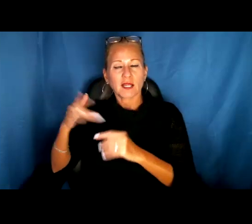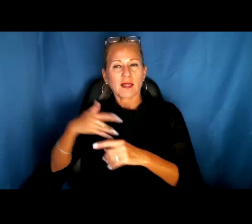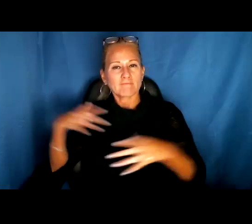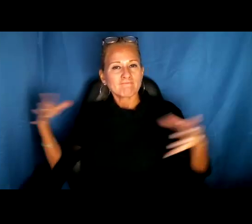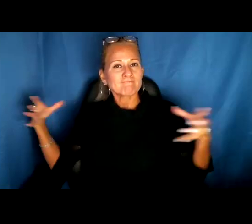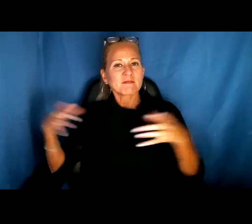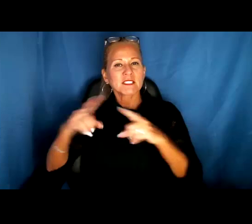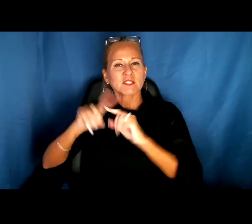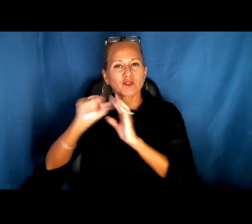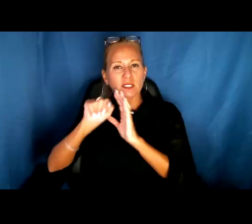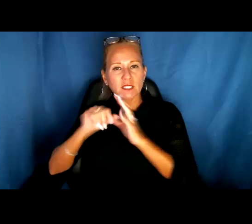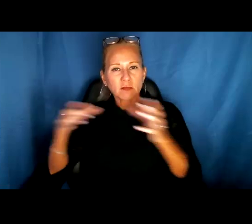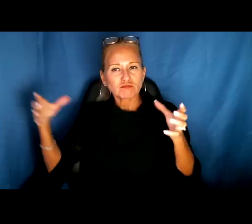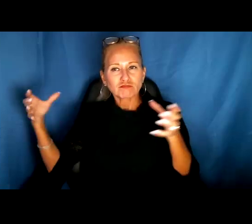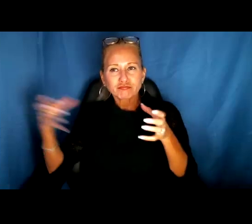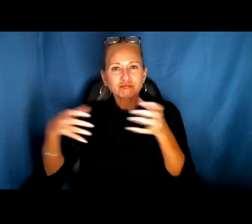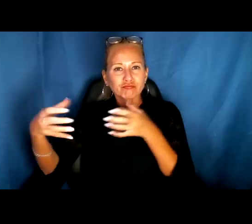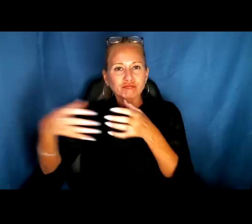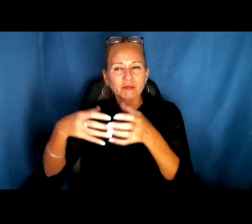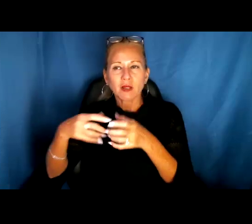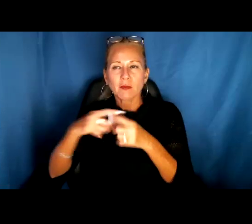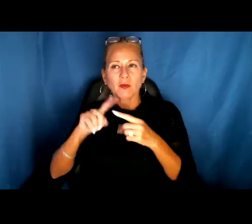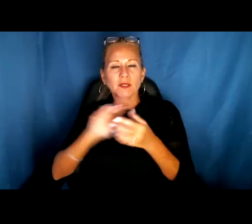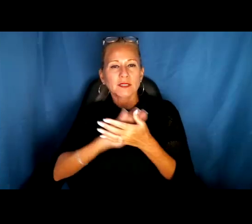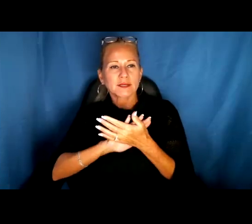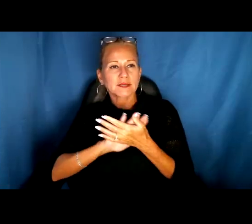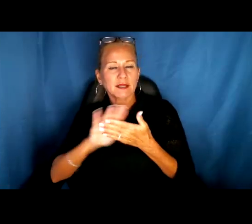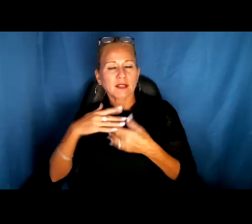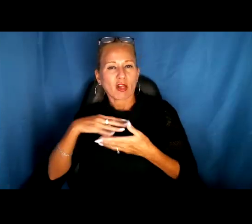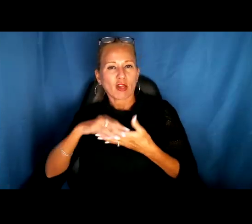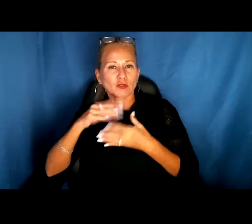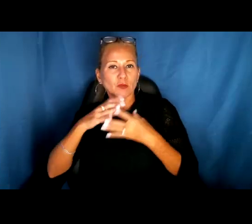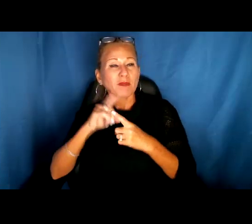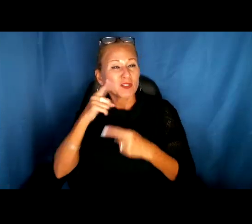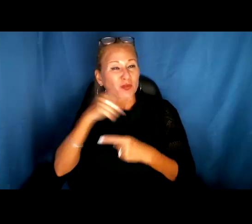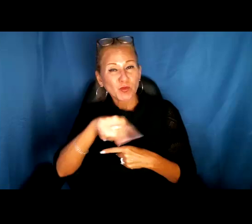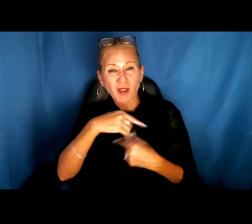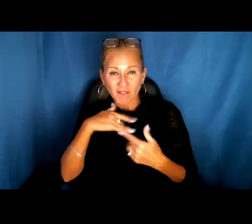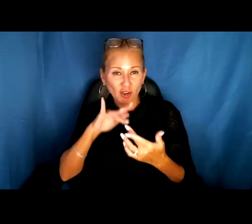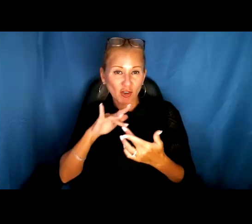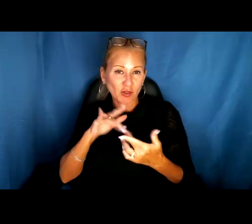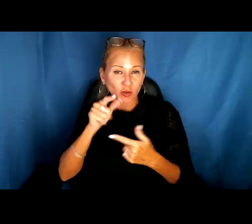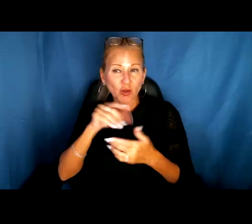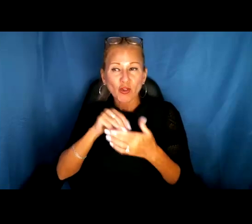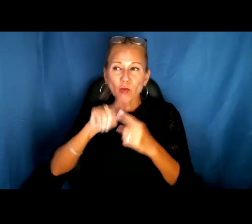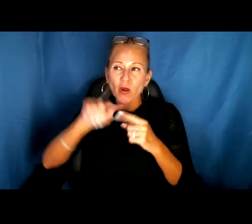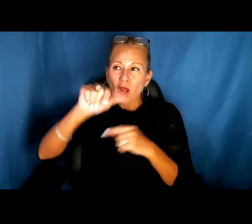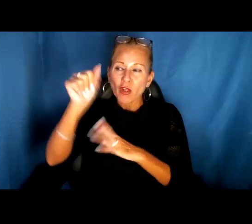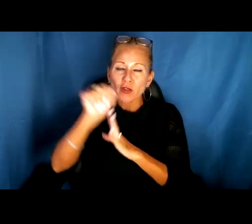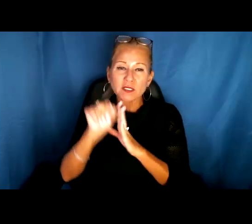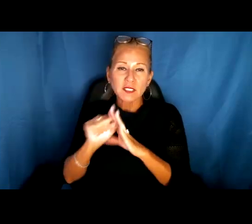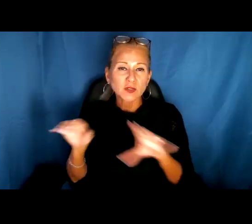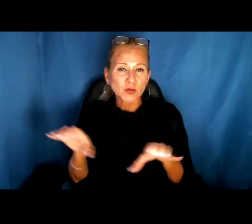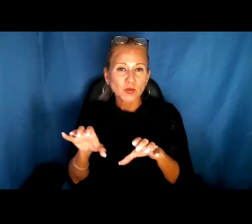much when I'm at that conference. But we have the internet, so if you have the internet access, you can learn about what other states are doing and